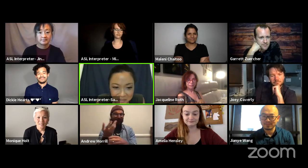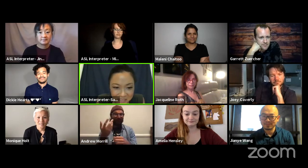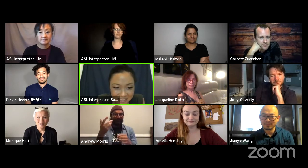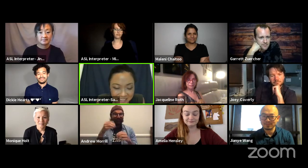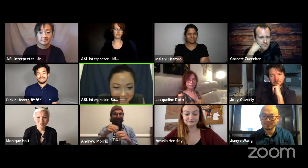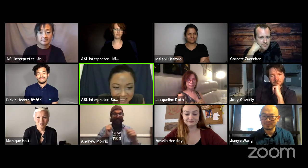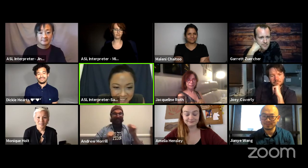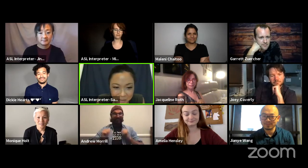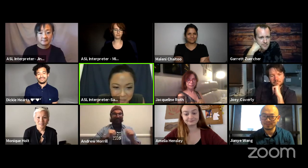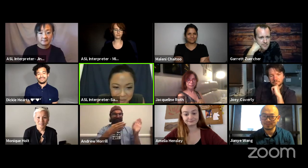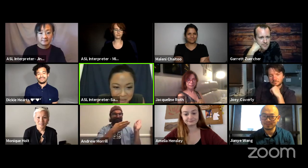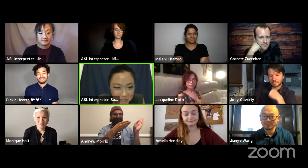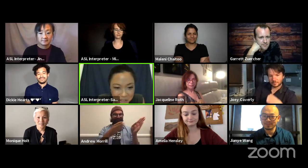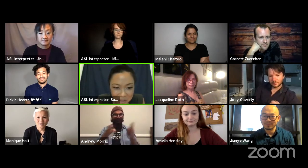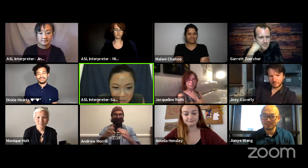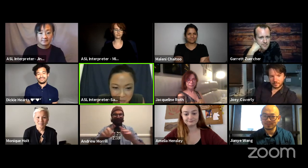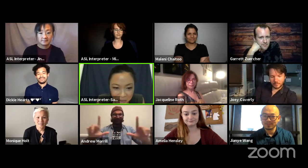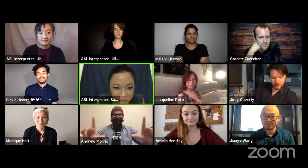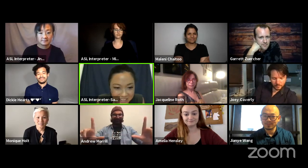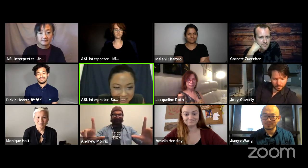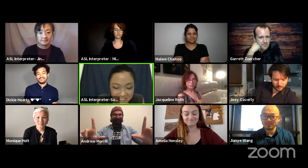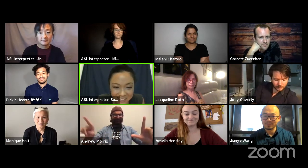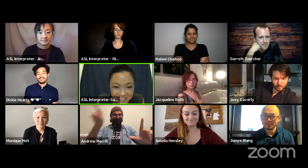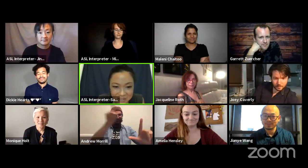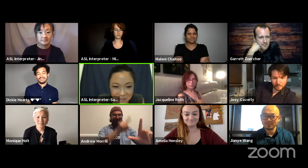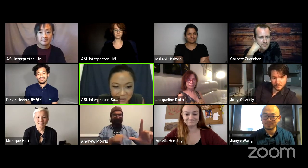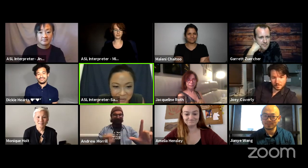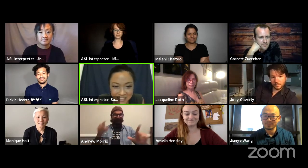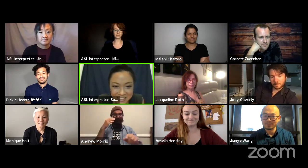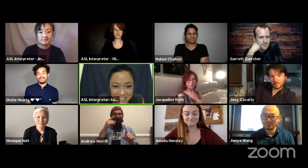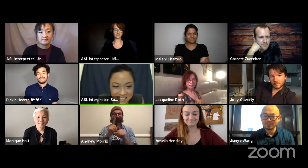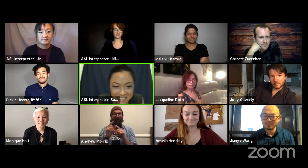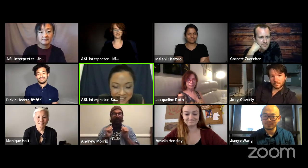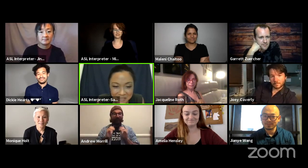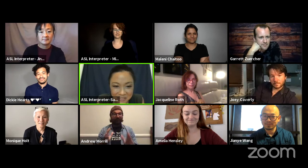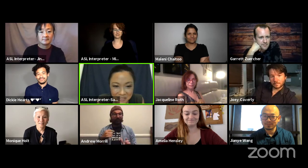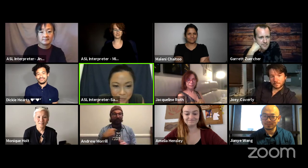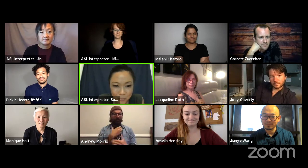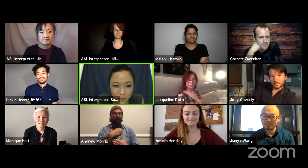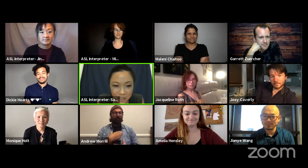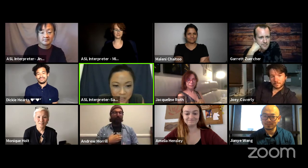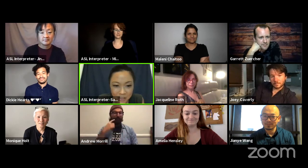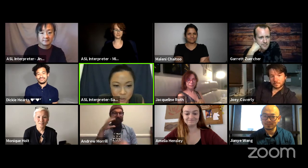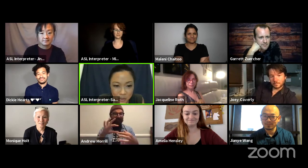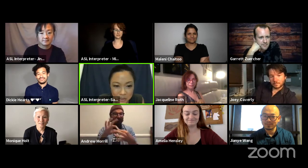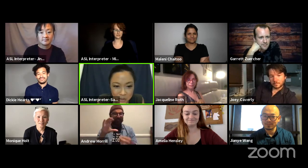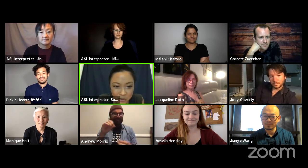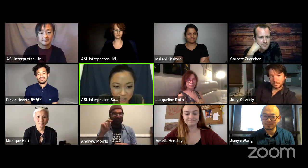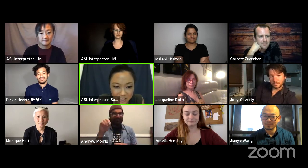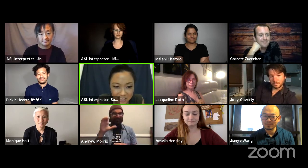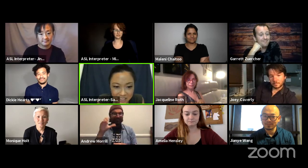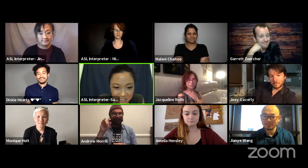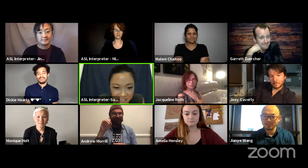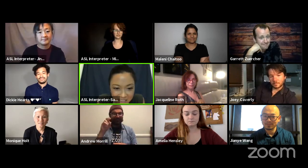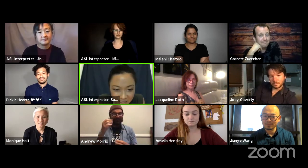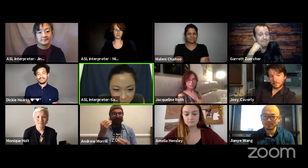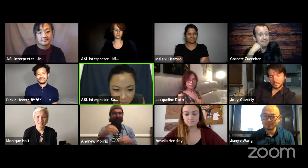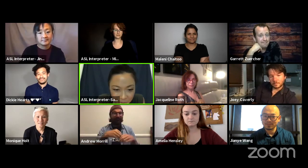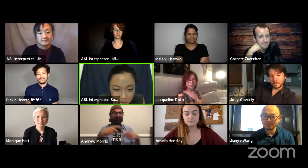Definitely. This is a changing world, and so is acting. You know, bringing it onto a screen, you know, it just